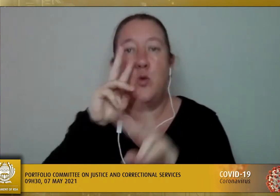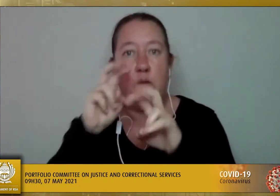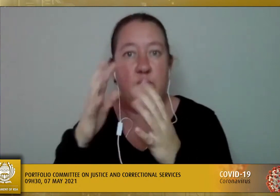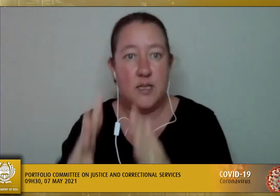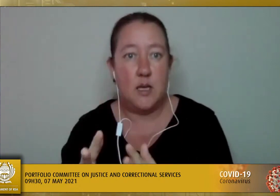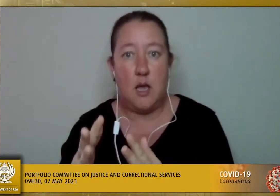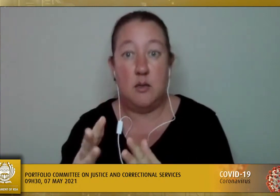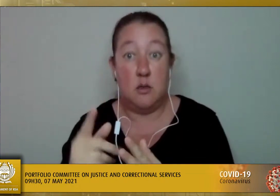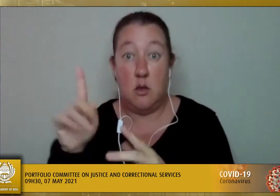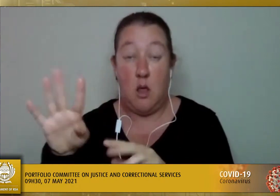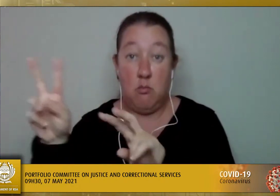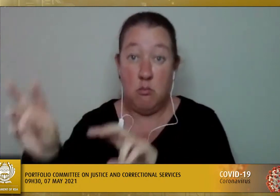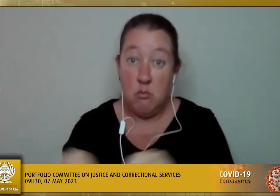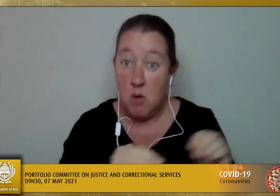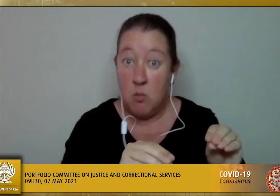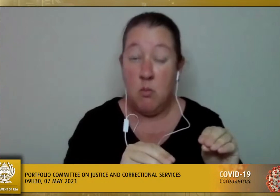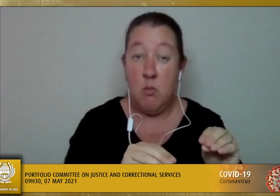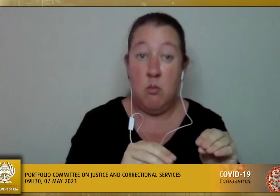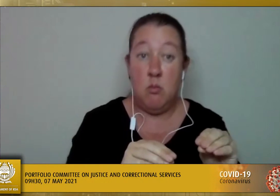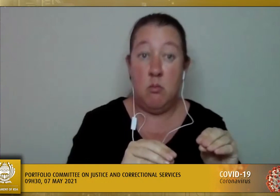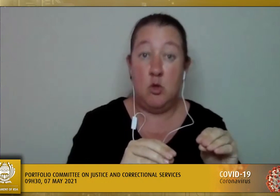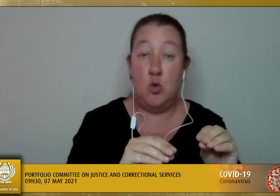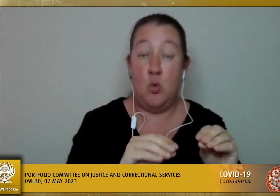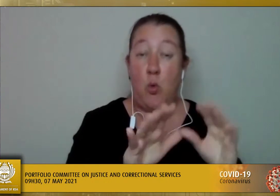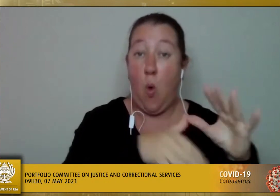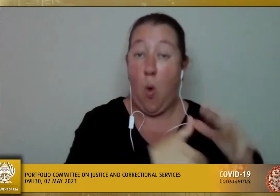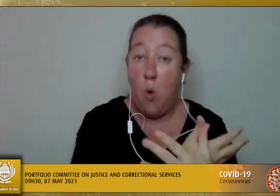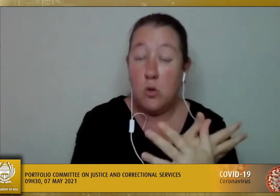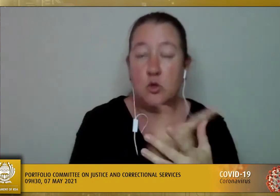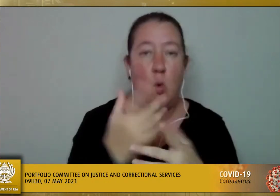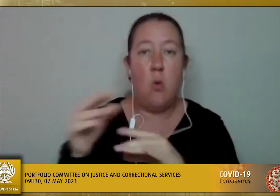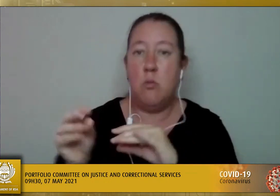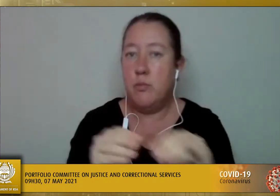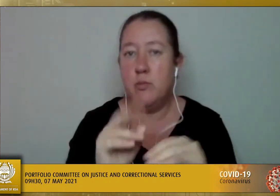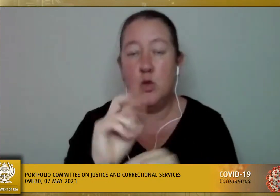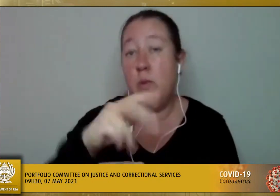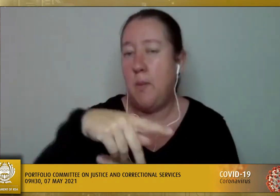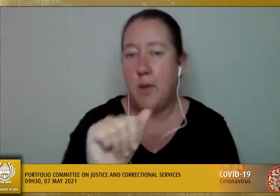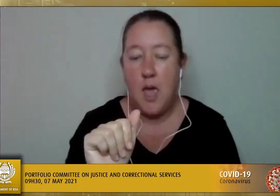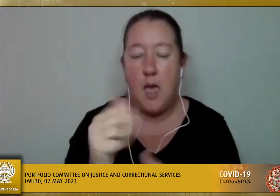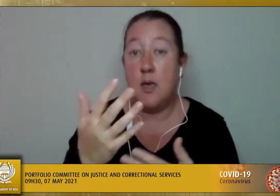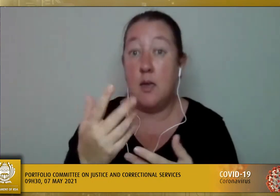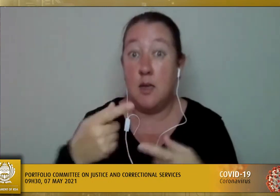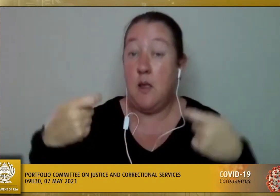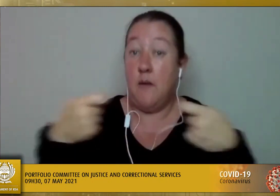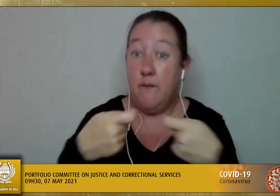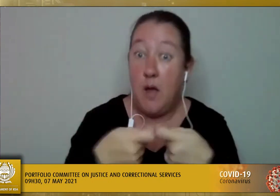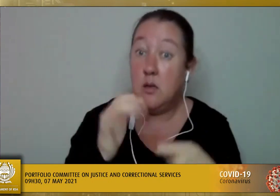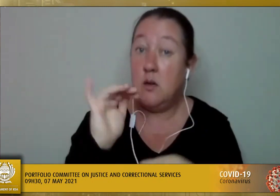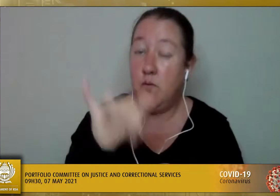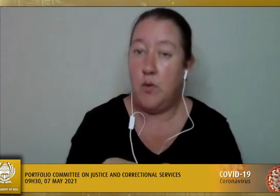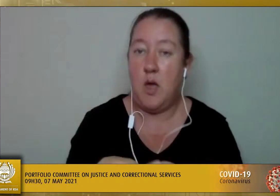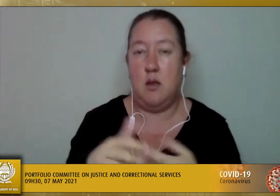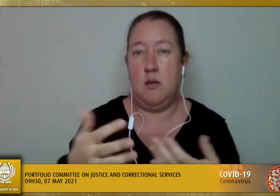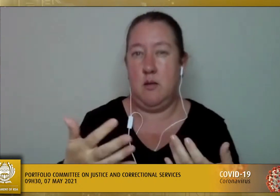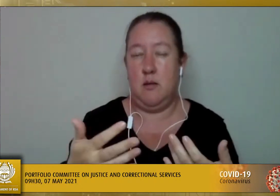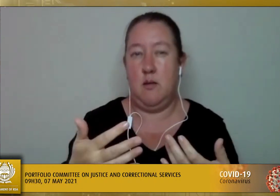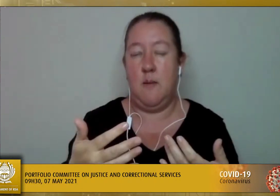they going to go across to the Hawks or to the NPA is there funding for that